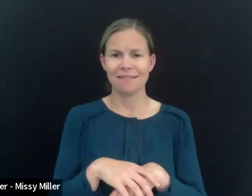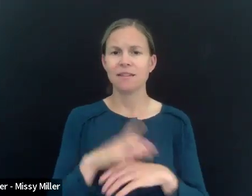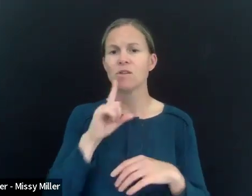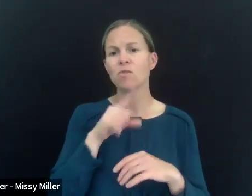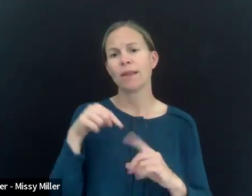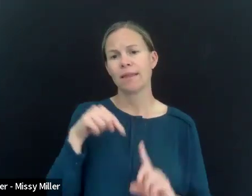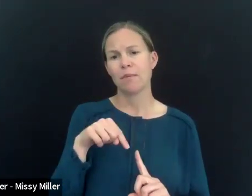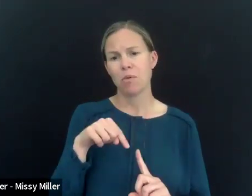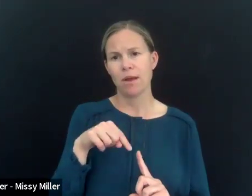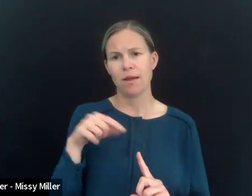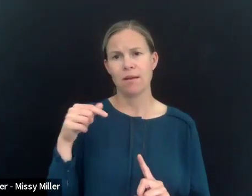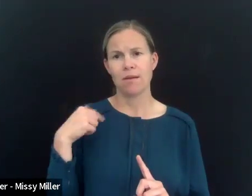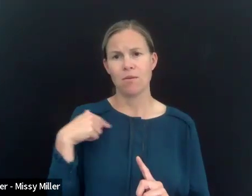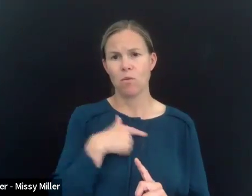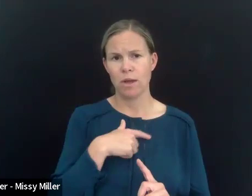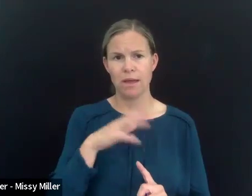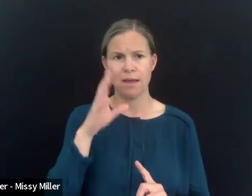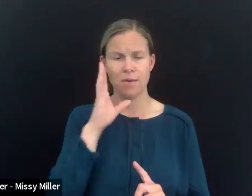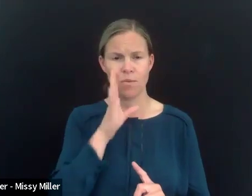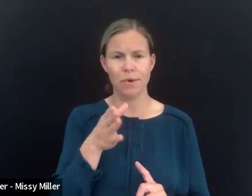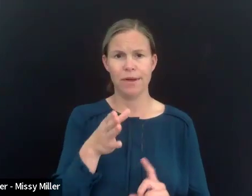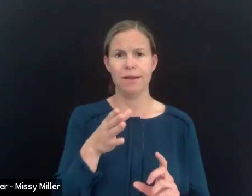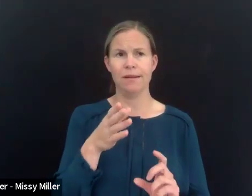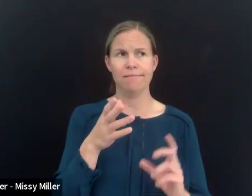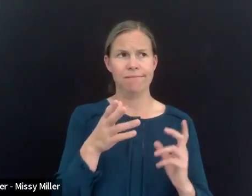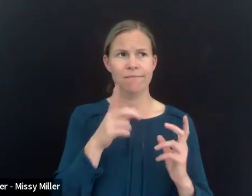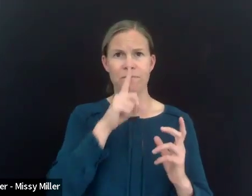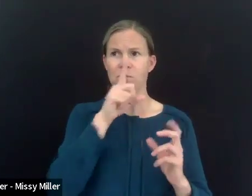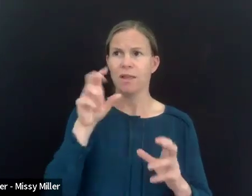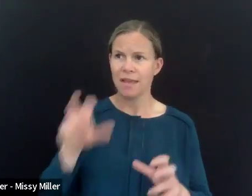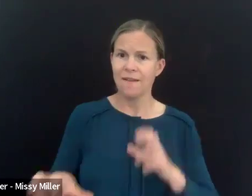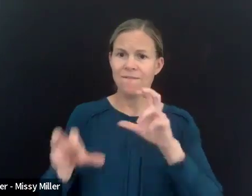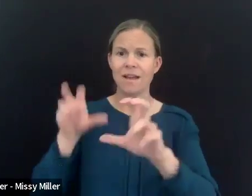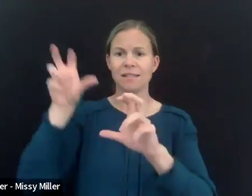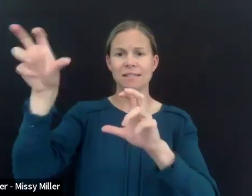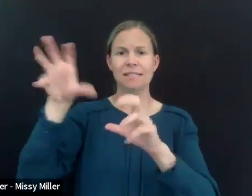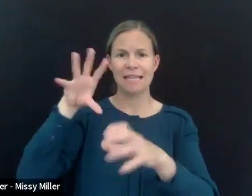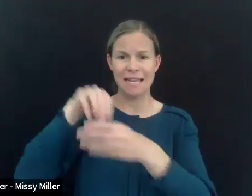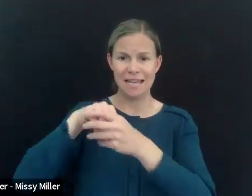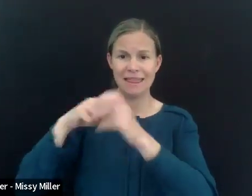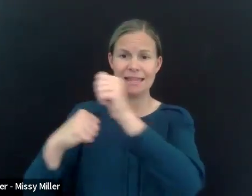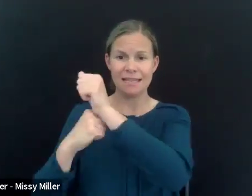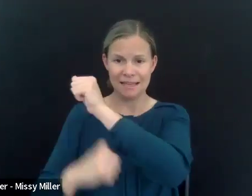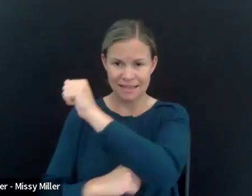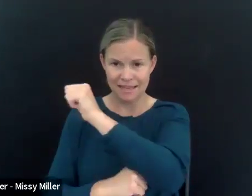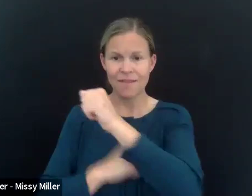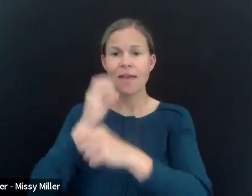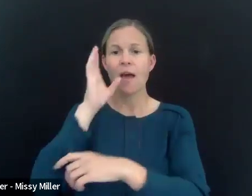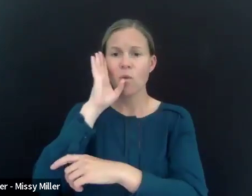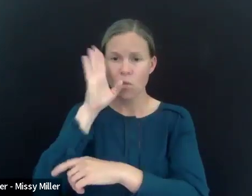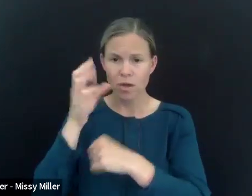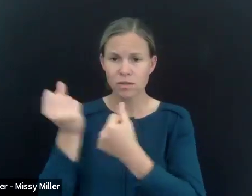short, we counteract that by investing in infrastructure that supports midwifery and birth